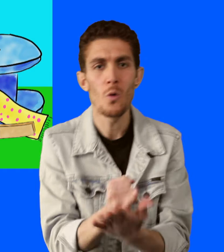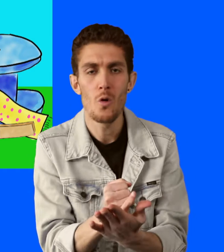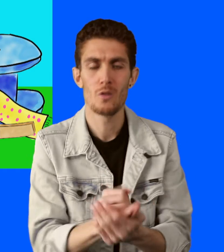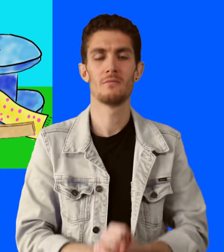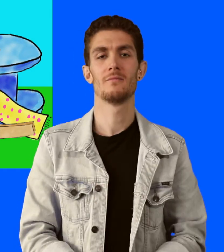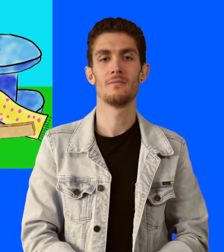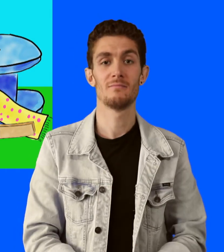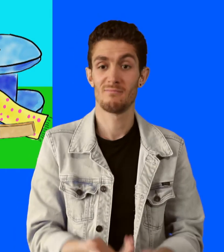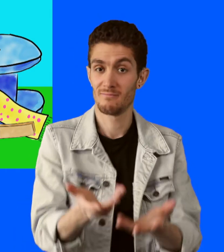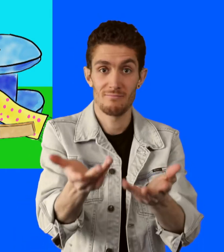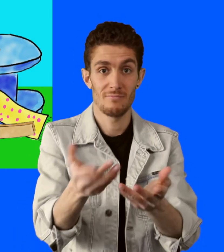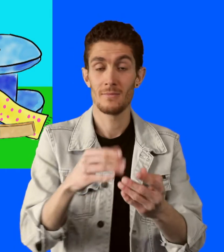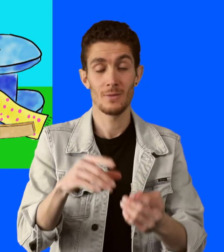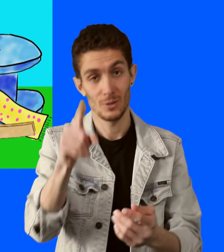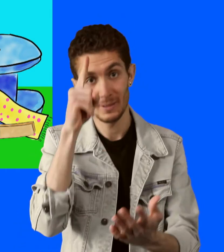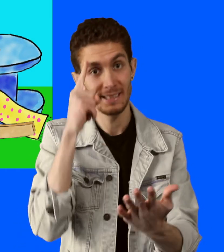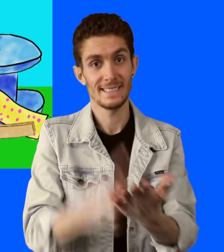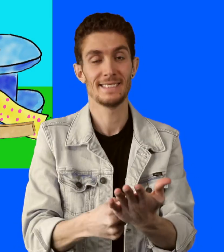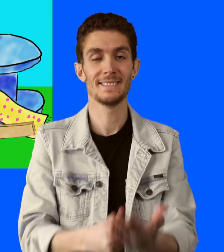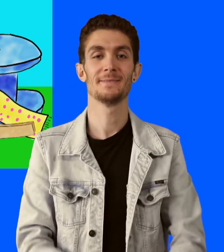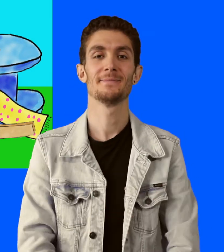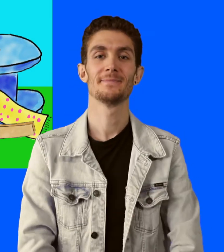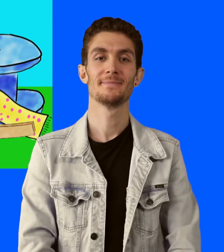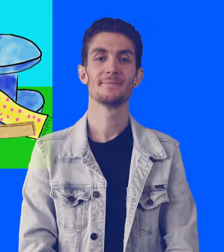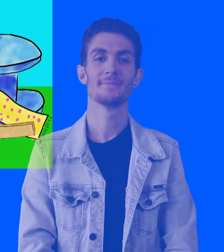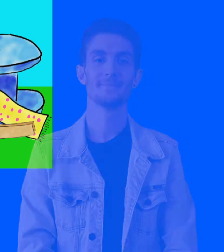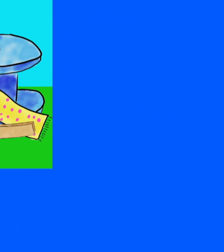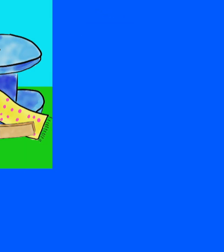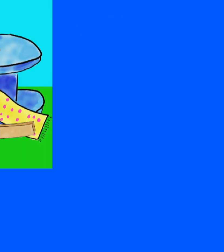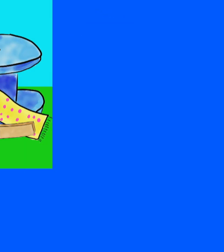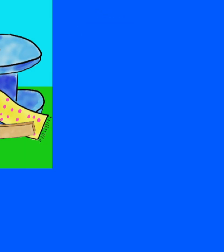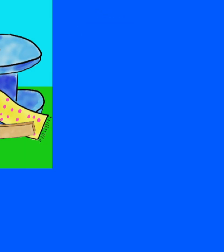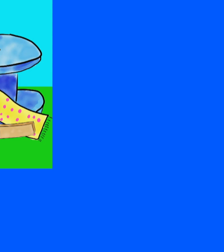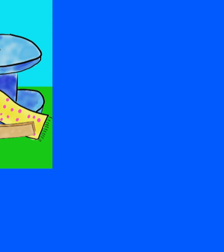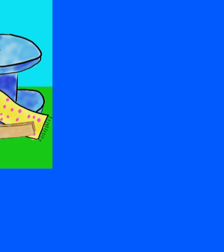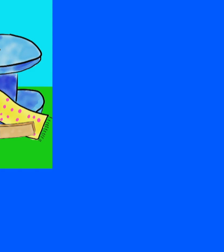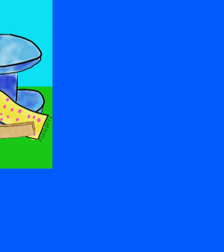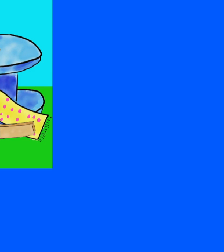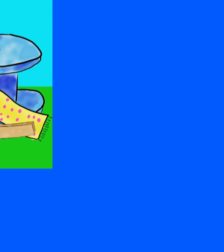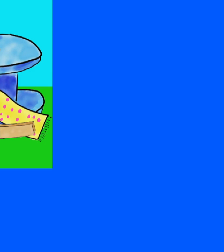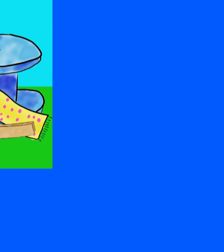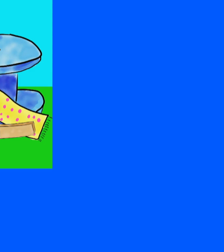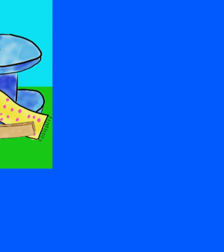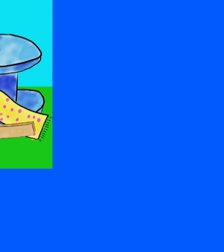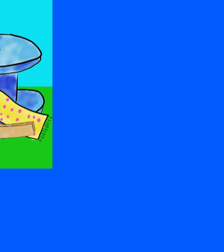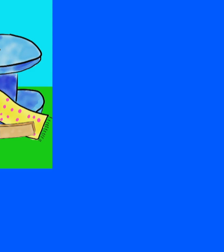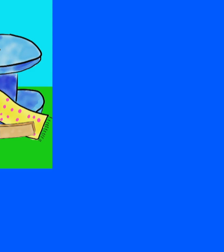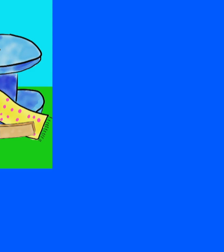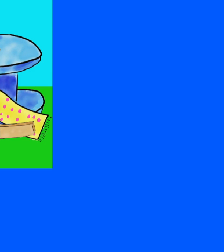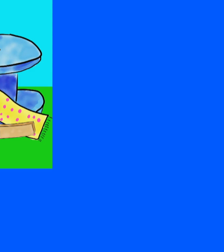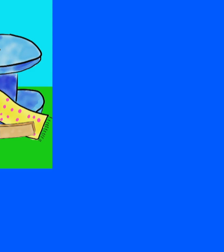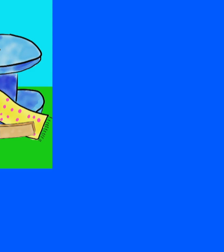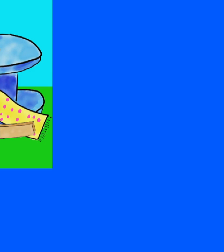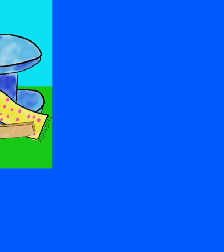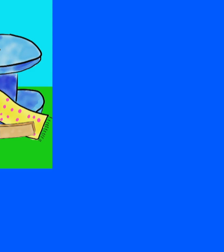that's up to you said miss oh what if i get it wrong asked jojo there's no right